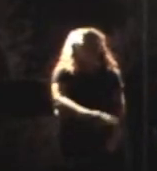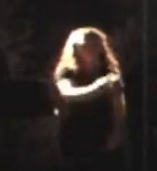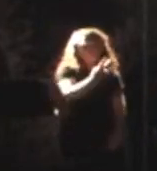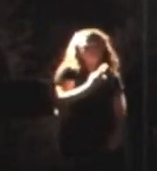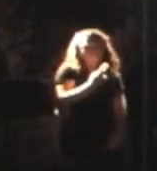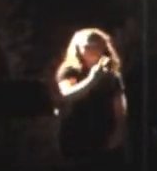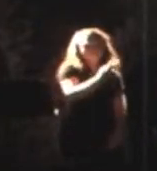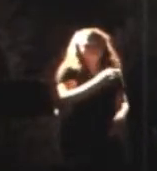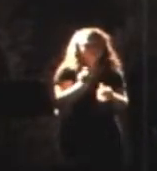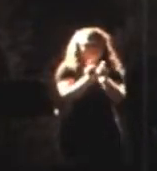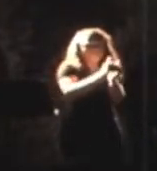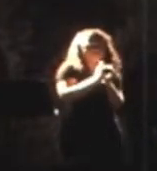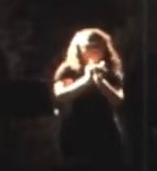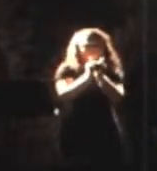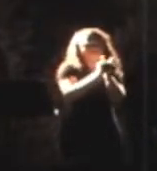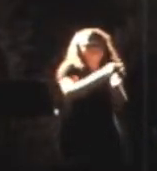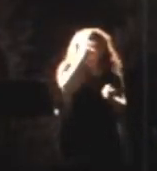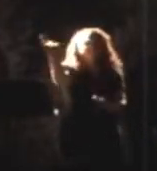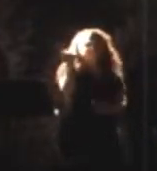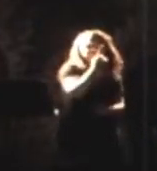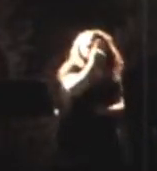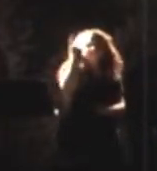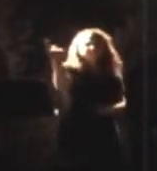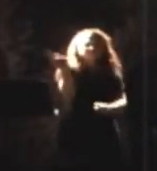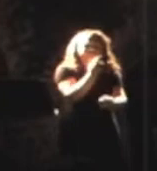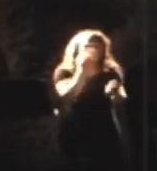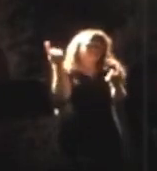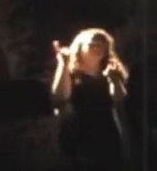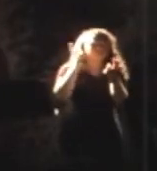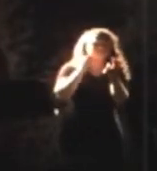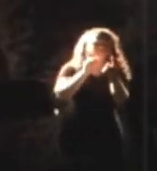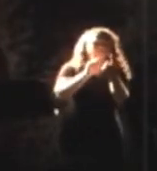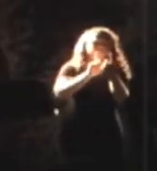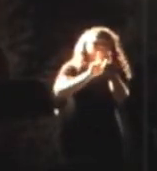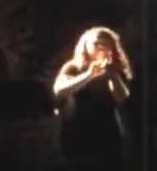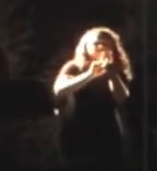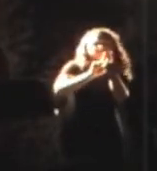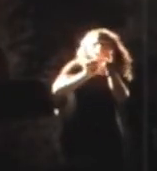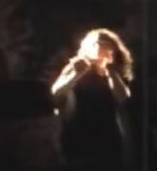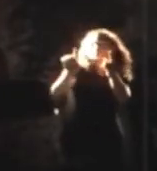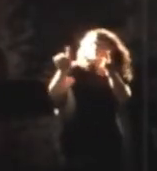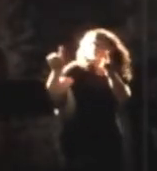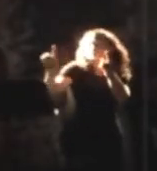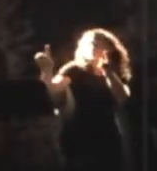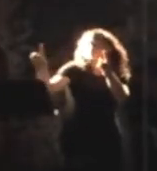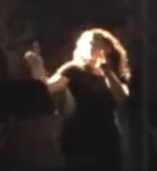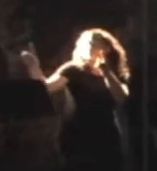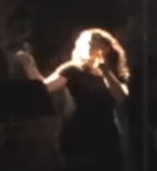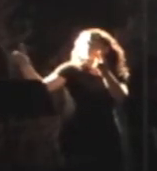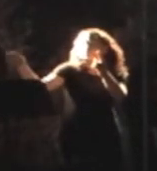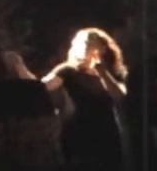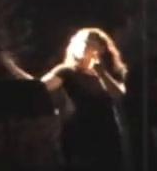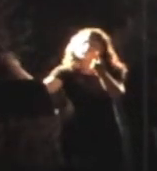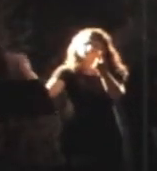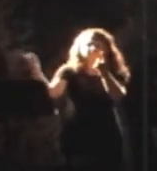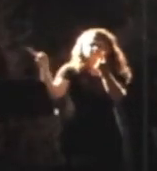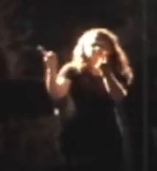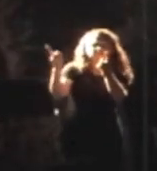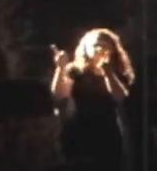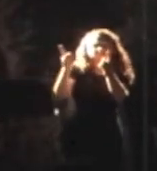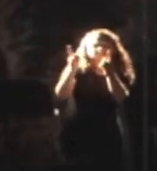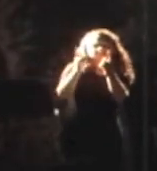Something always brings me back to you It never